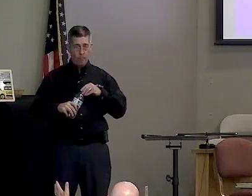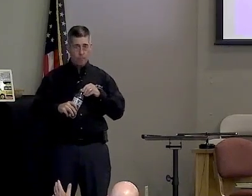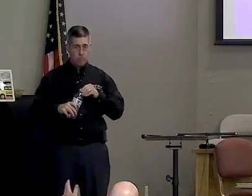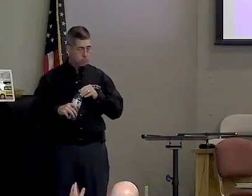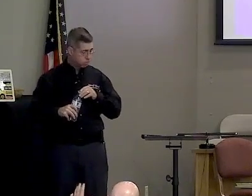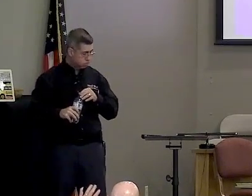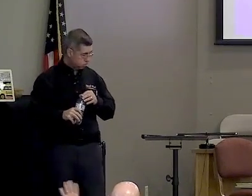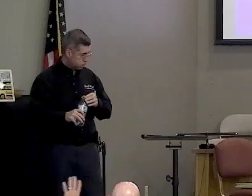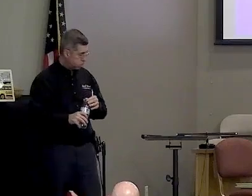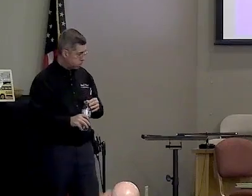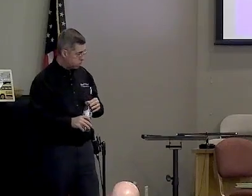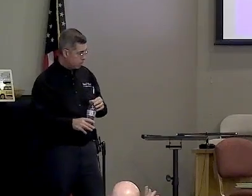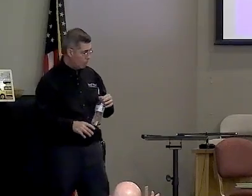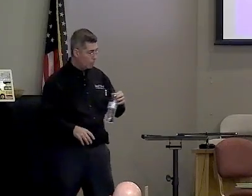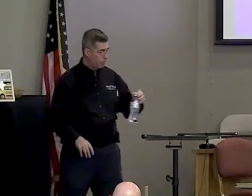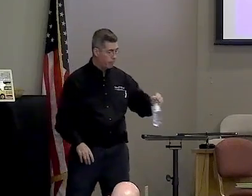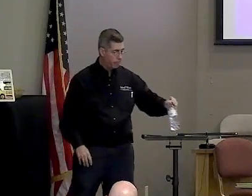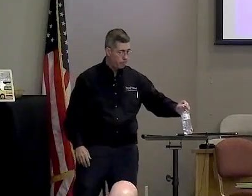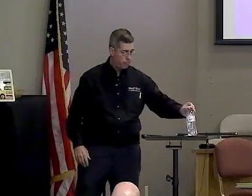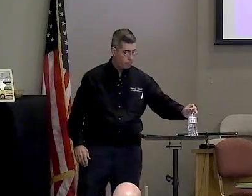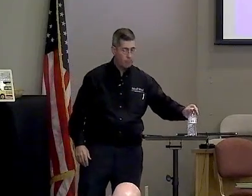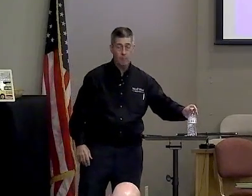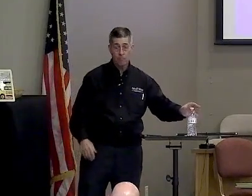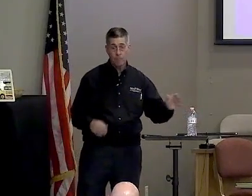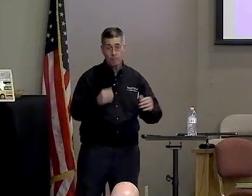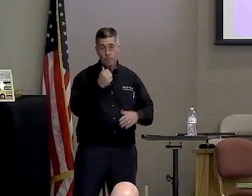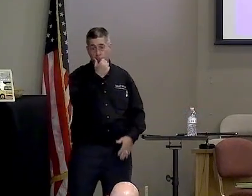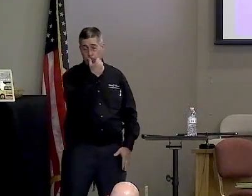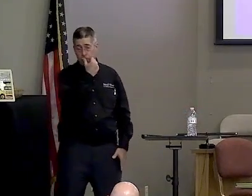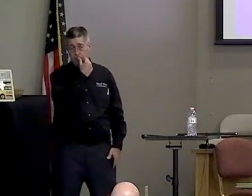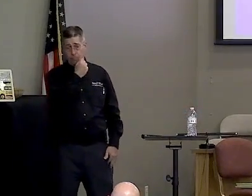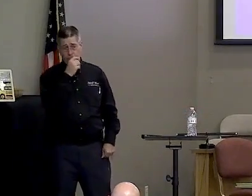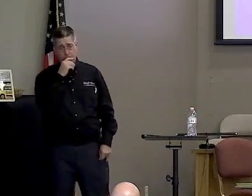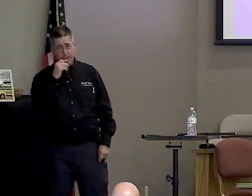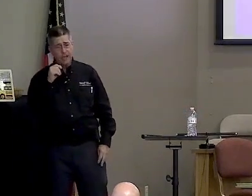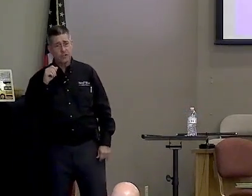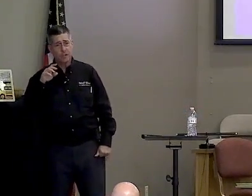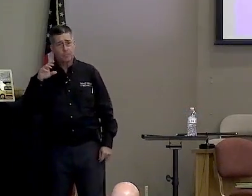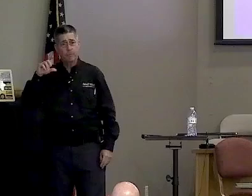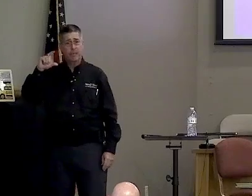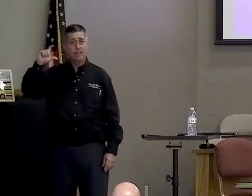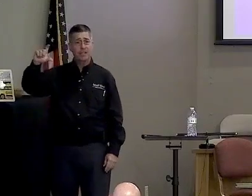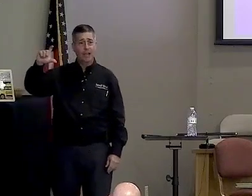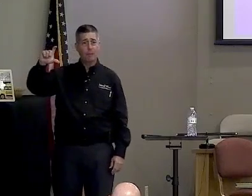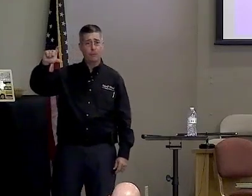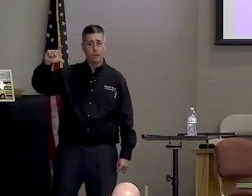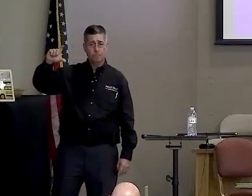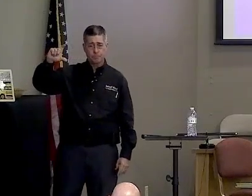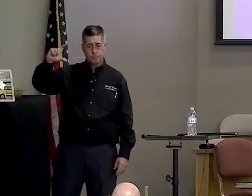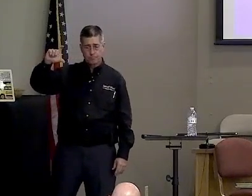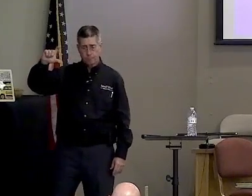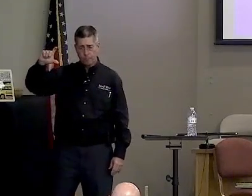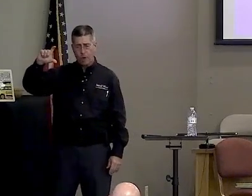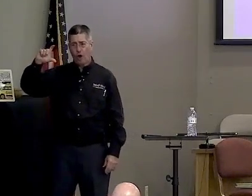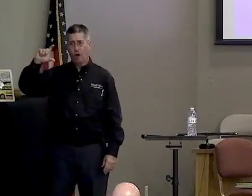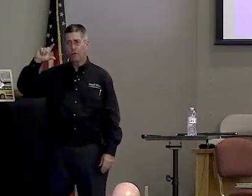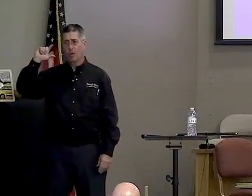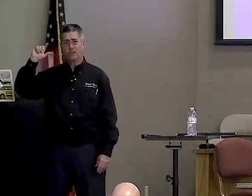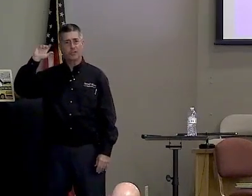They're walking away from their deafness. Mm-hmm. Yes. Big D deaf people are the ones that